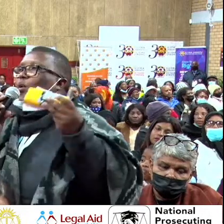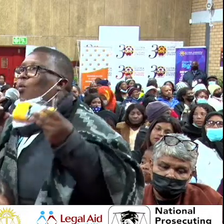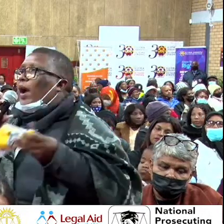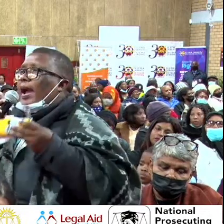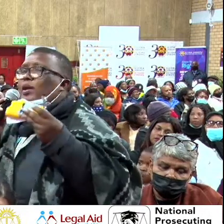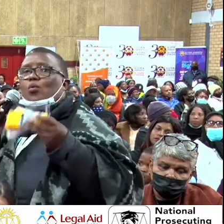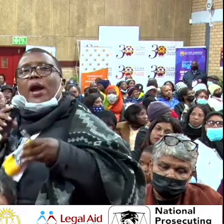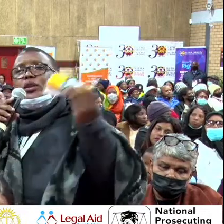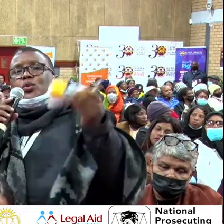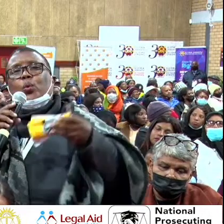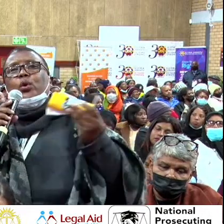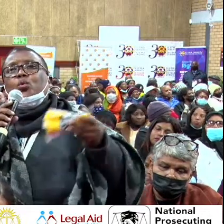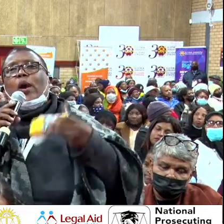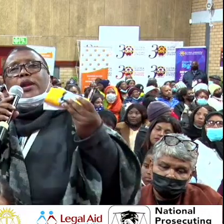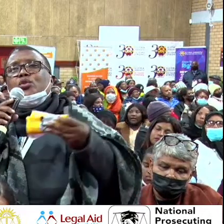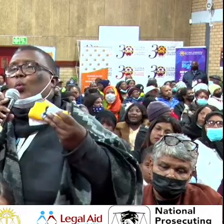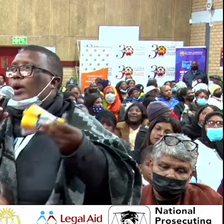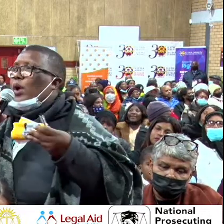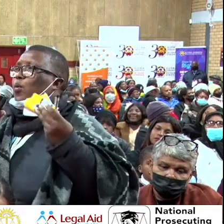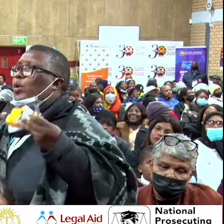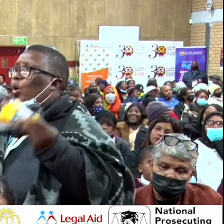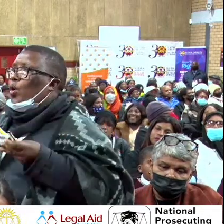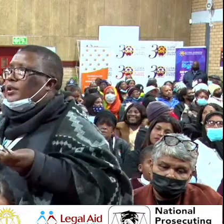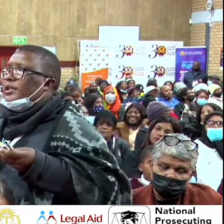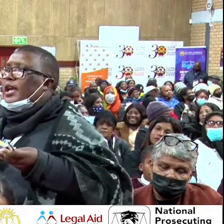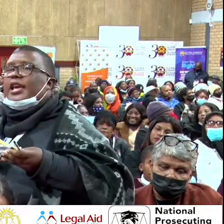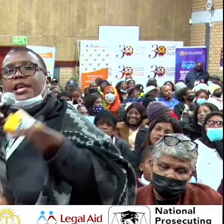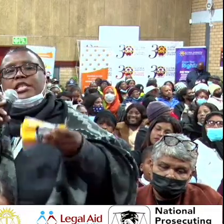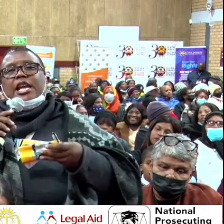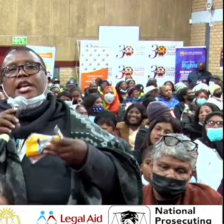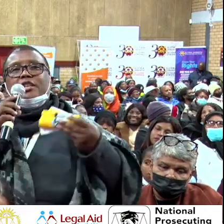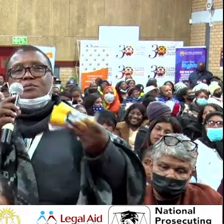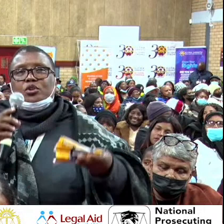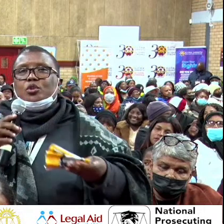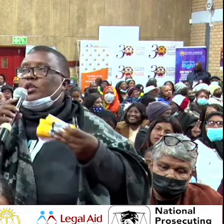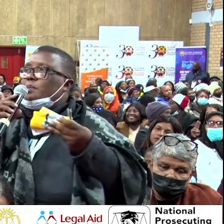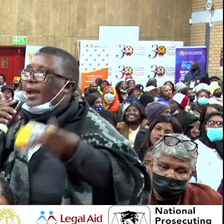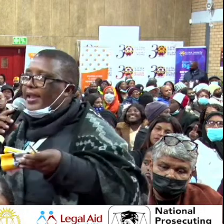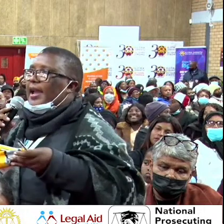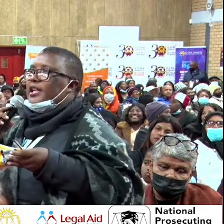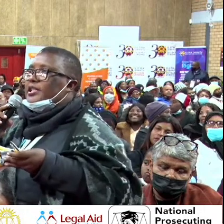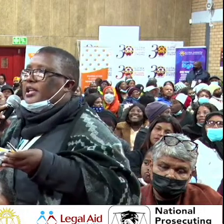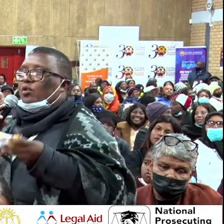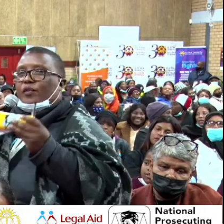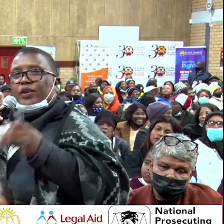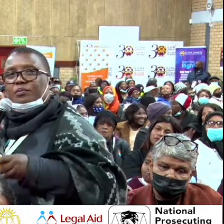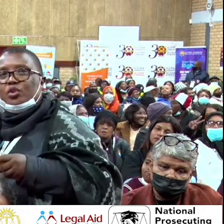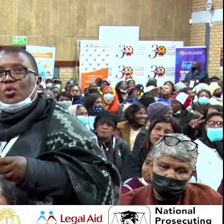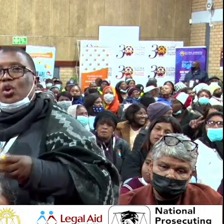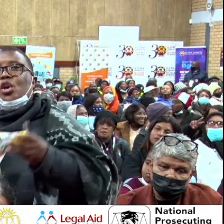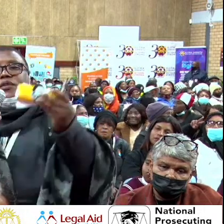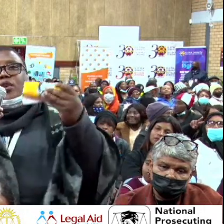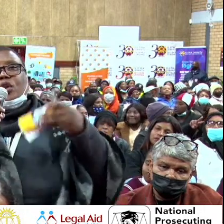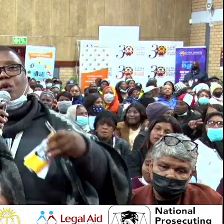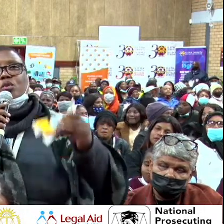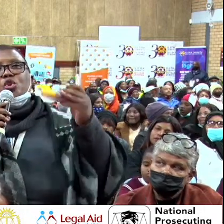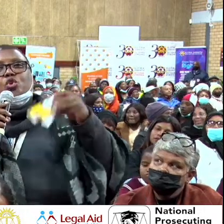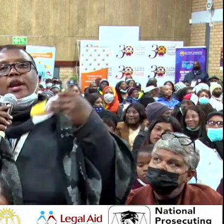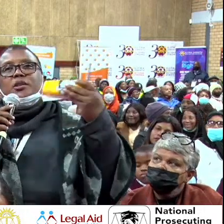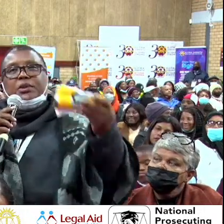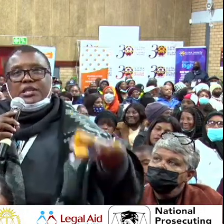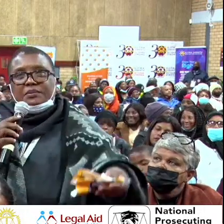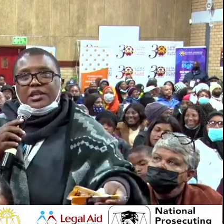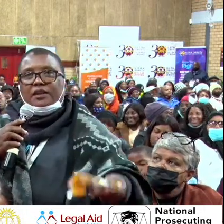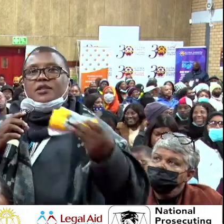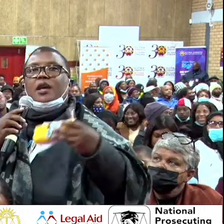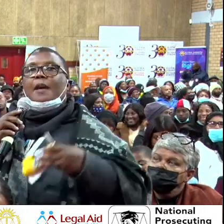Now, why are we called in such Imbizos? Because my understanding of Imbizo is for the community to